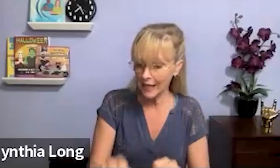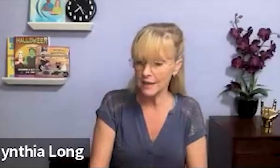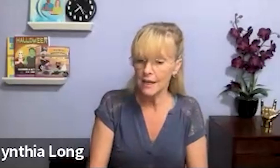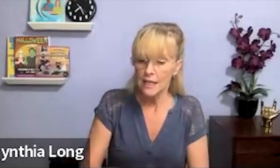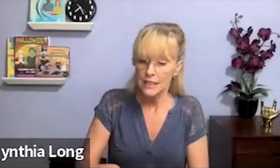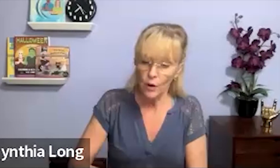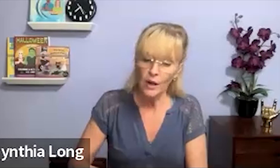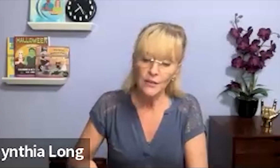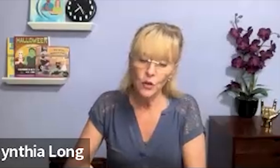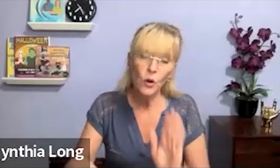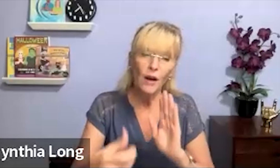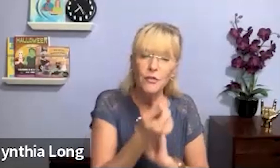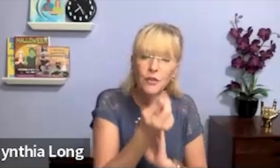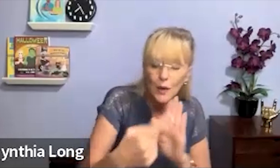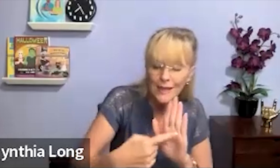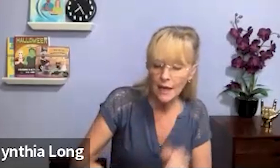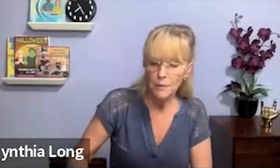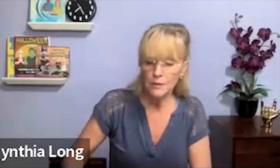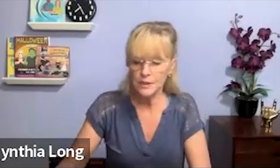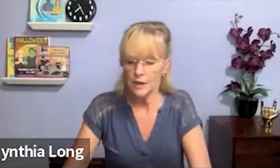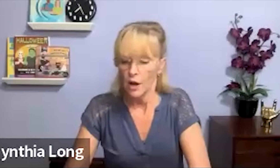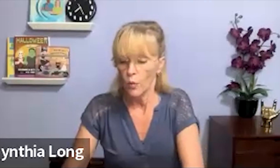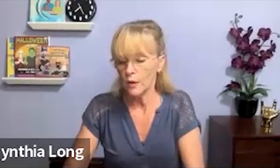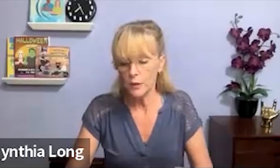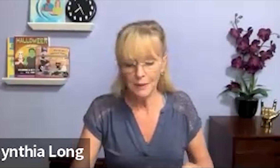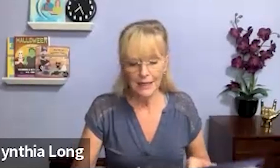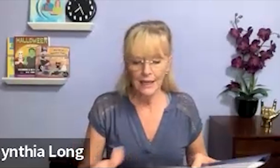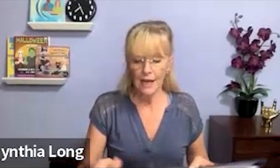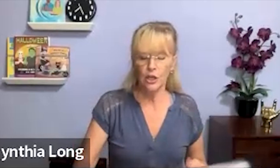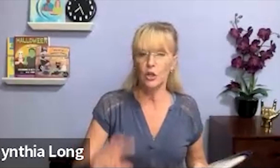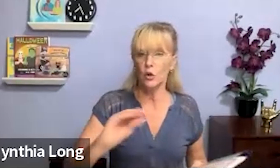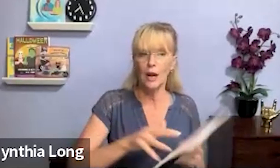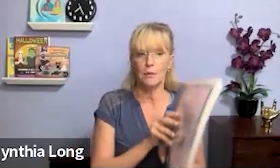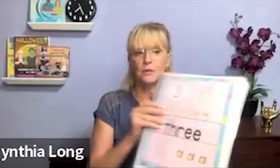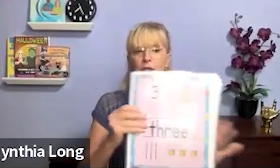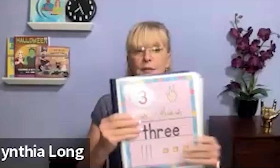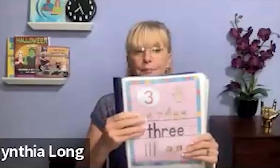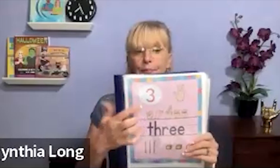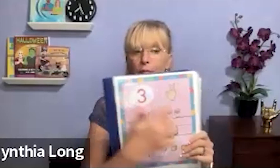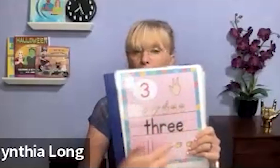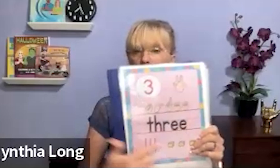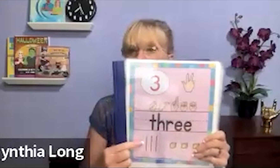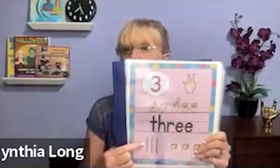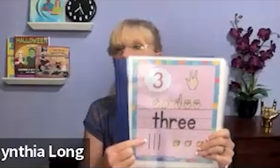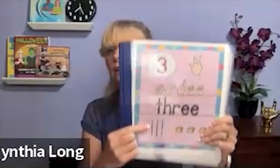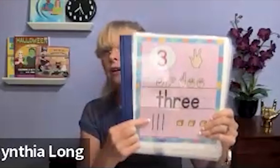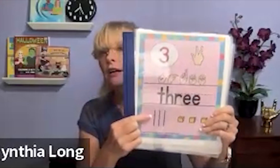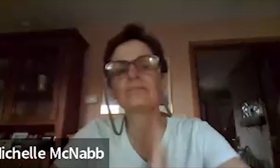can. So I'll give you a few examples. One would be like your numbers. Okay, so